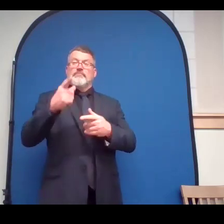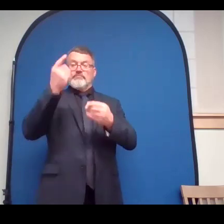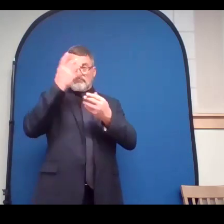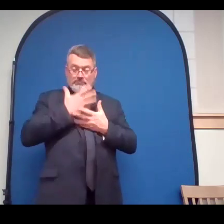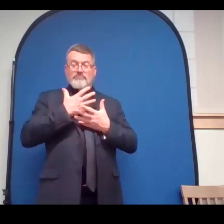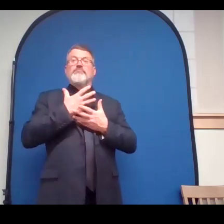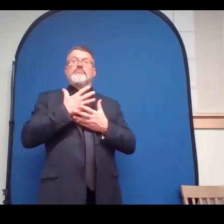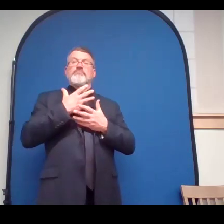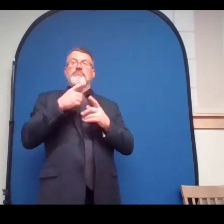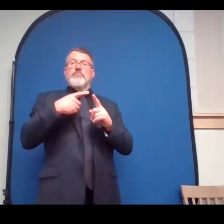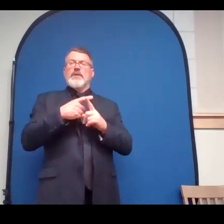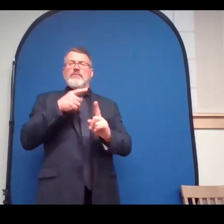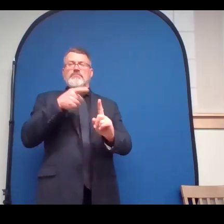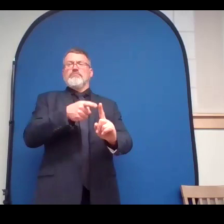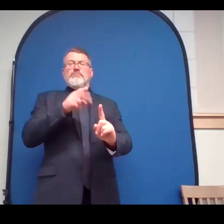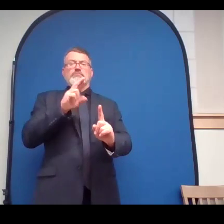So,